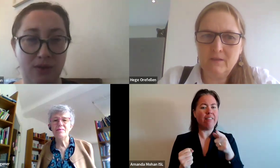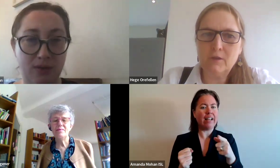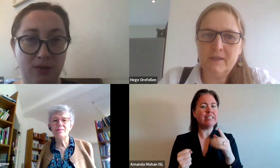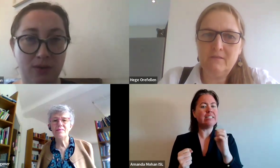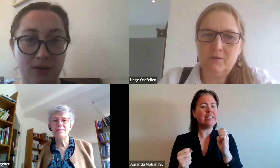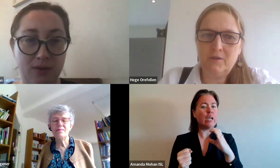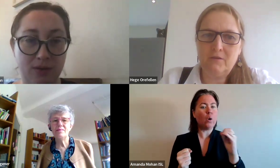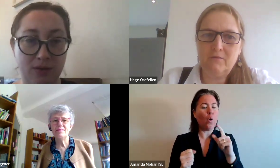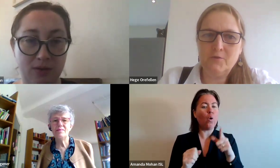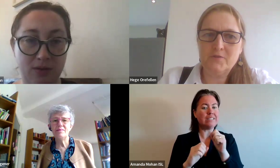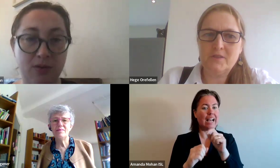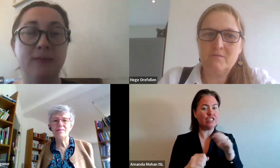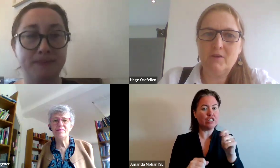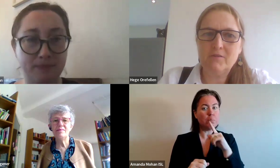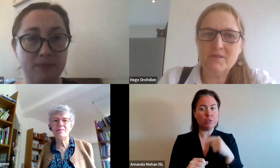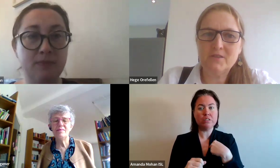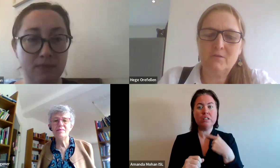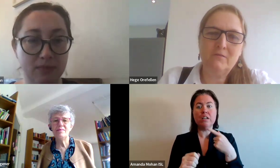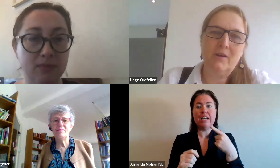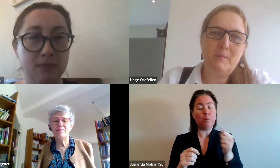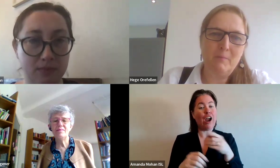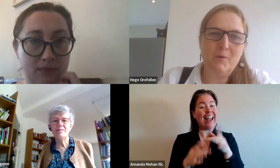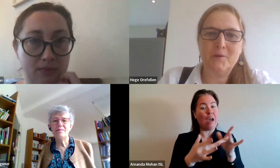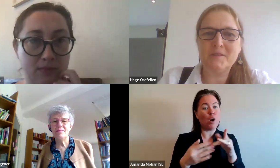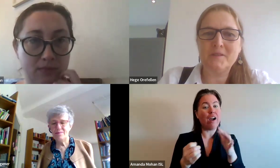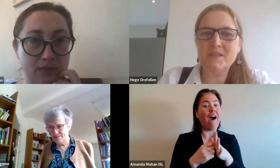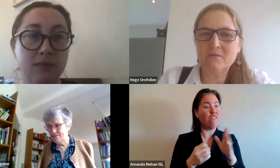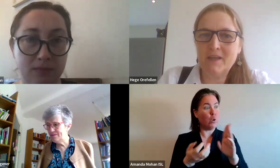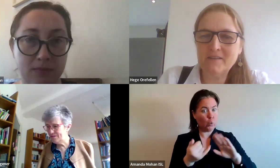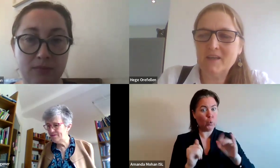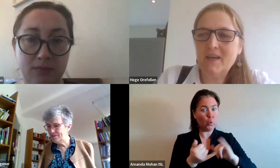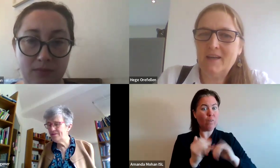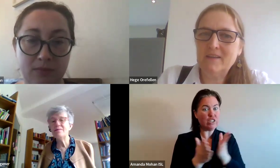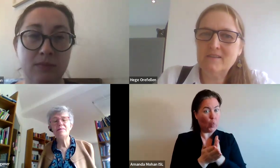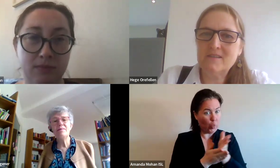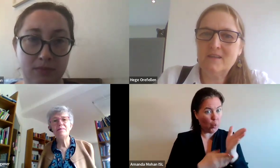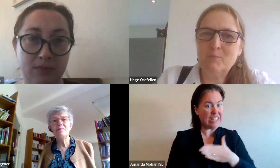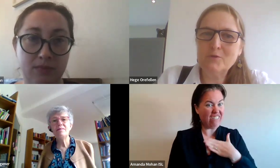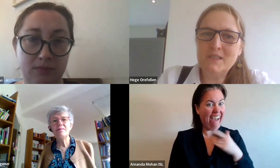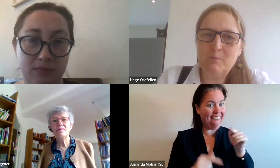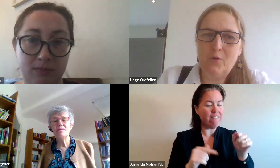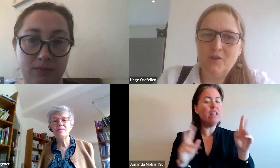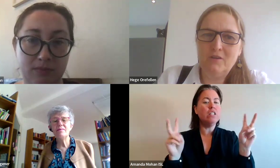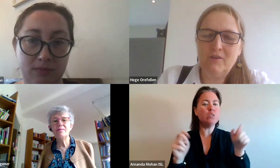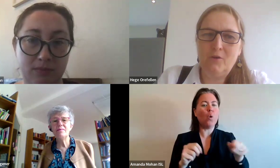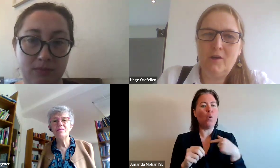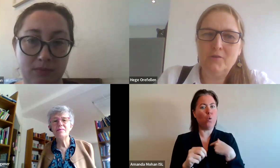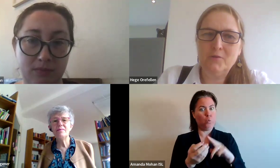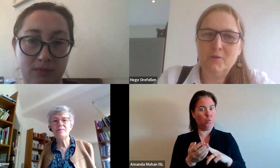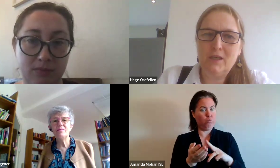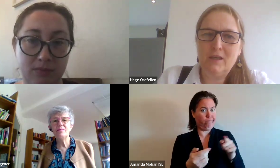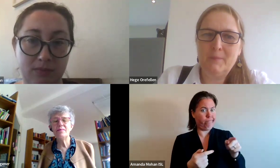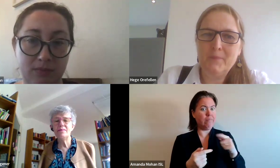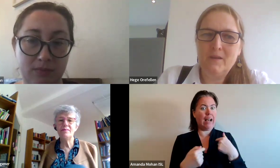the World Network of Users and Survivors. So we are a member organization of that. And it's mostly important when you